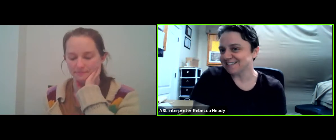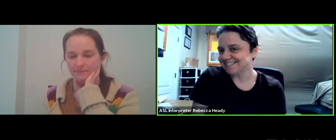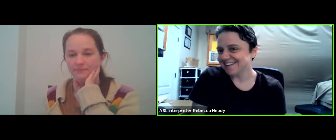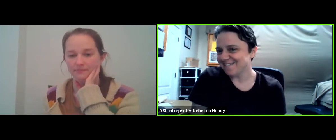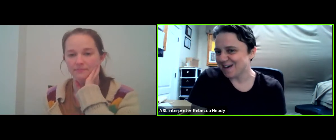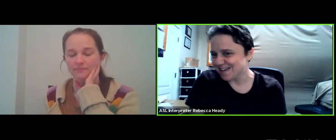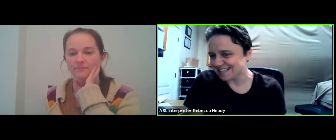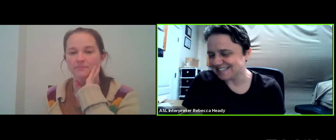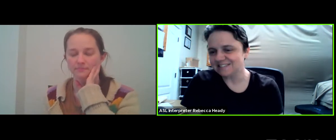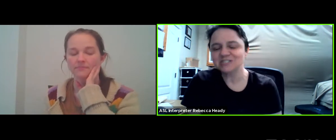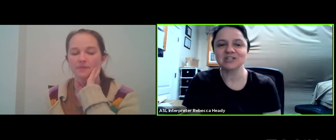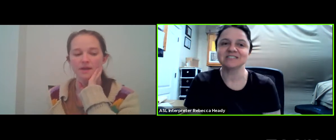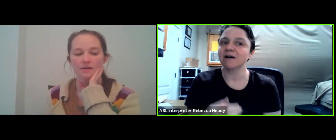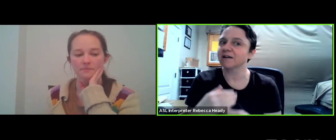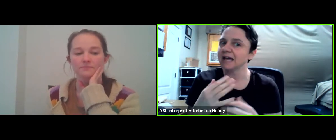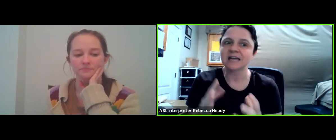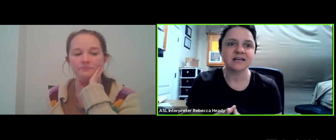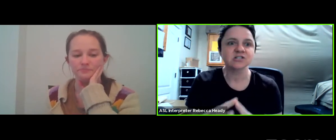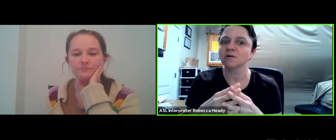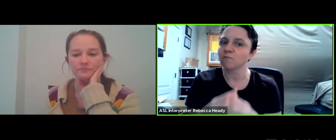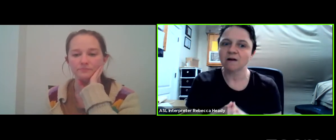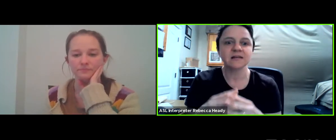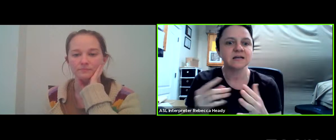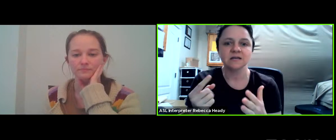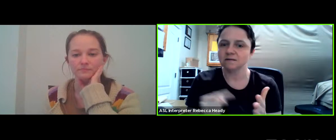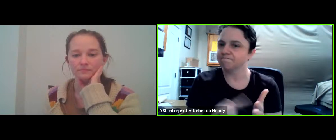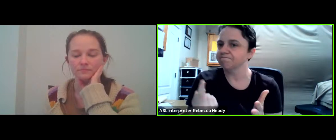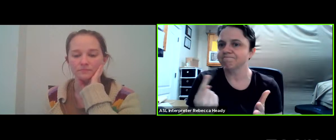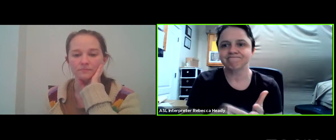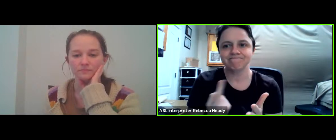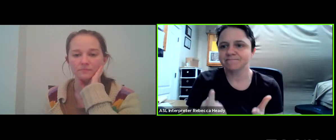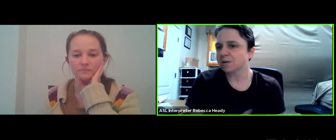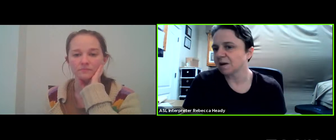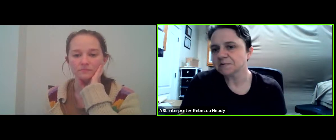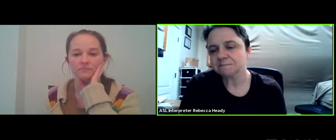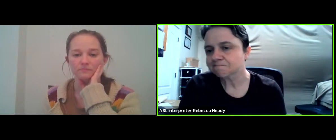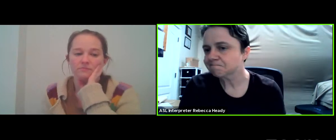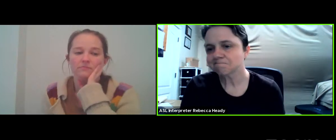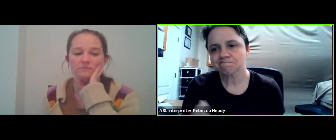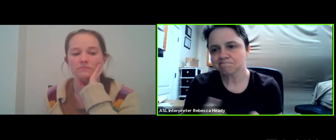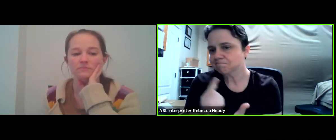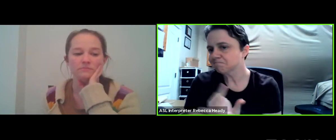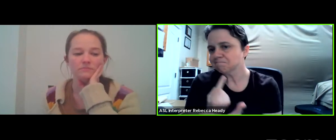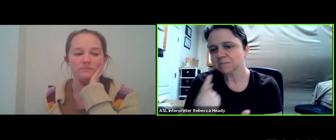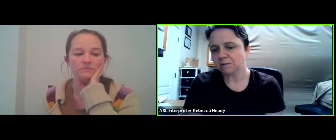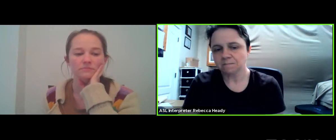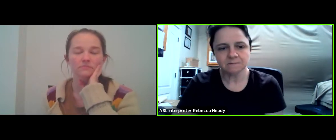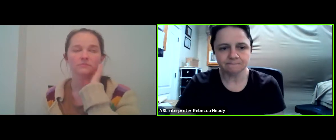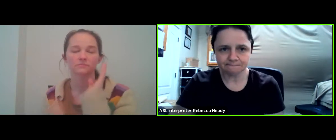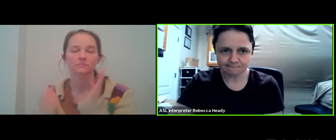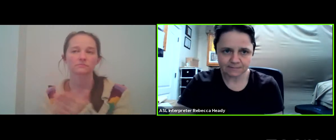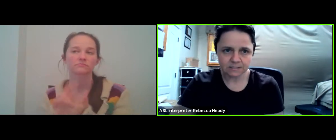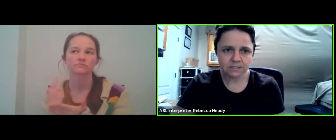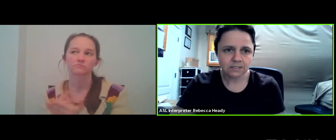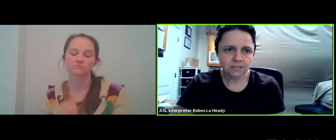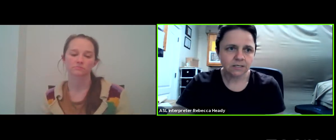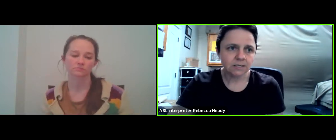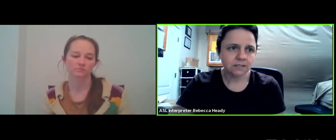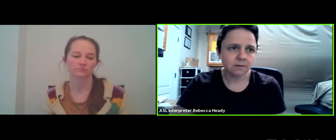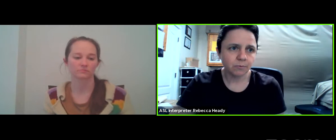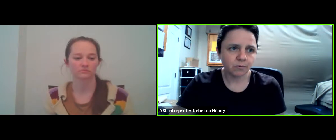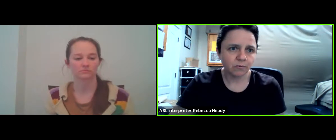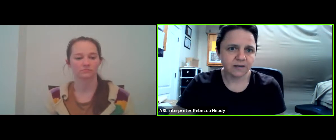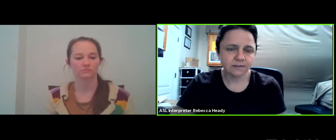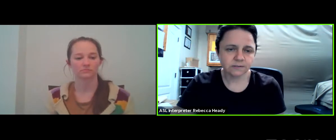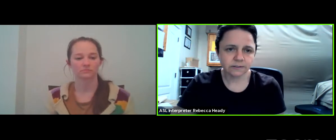not often, if that makes sense. Just Yeah. occasionally, rarely, sometimes. Sometimes.